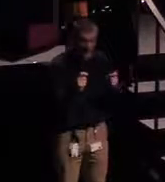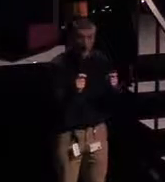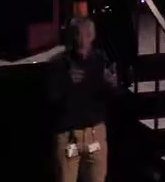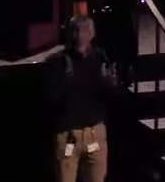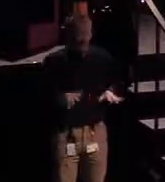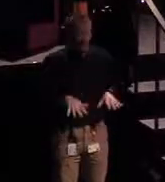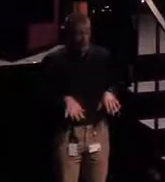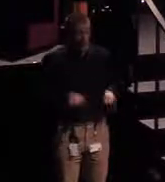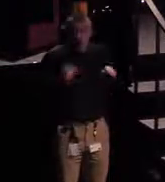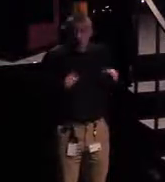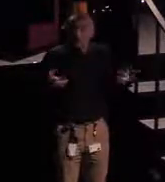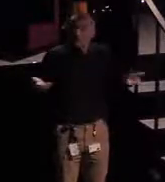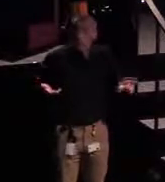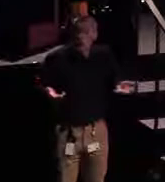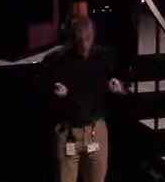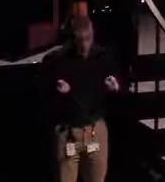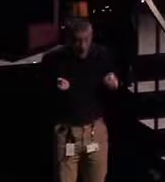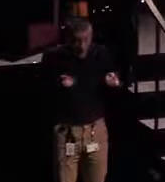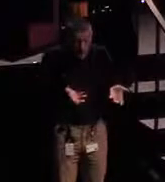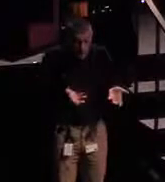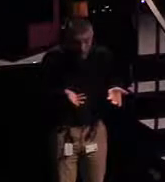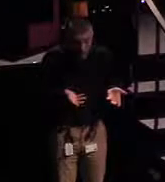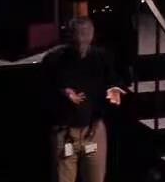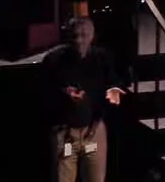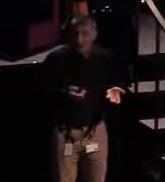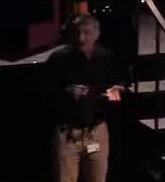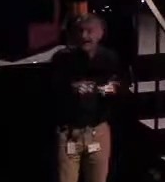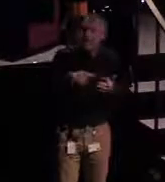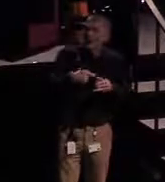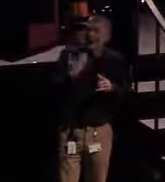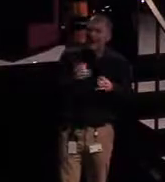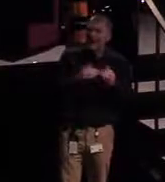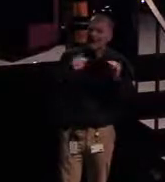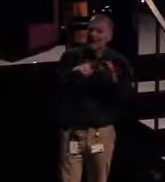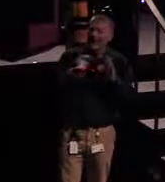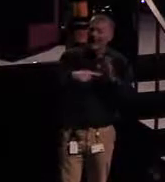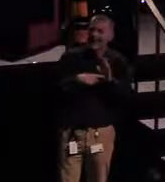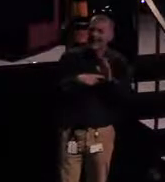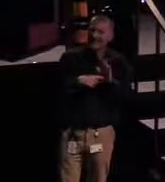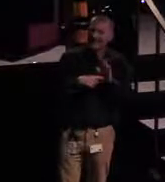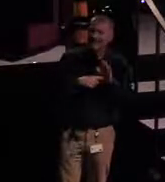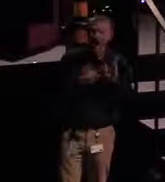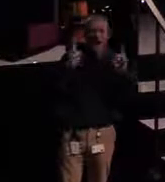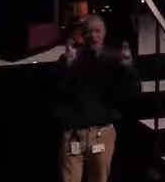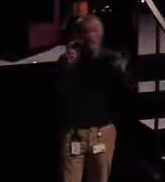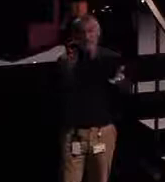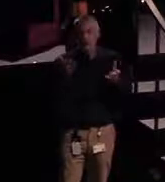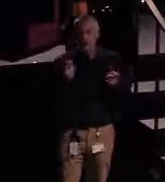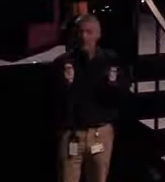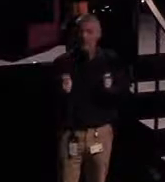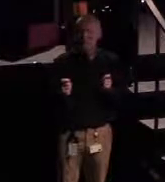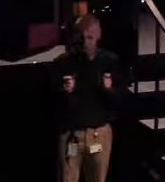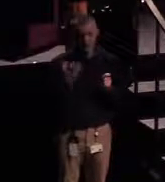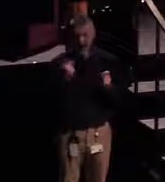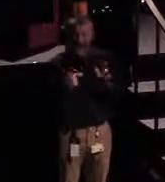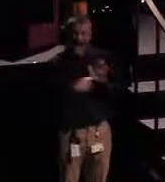somewhere. And I think if there's, you know, in the UK there's the Equality Act, and that talks about reasonable adjustments, Biscuit. And I think